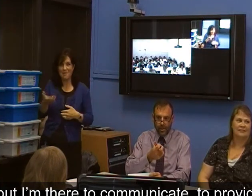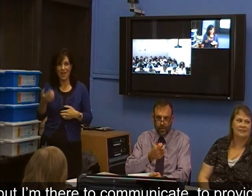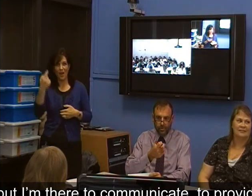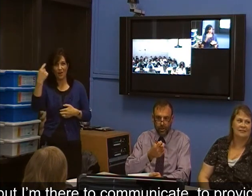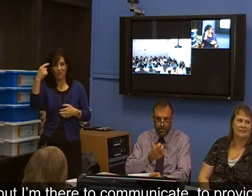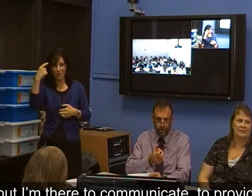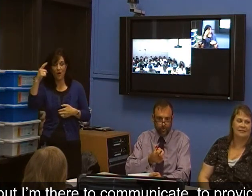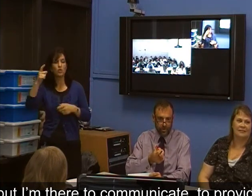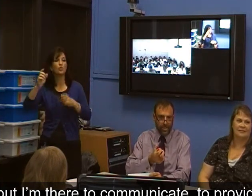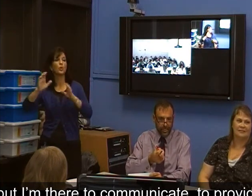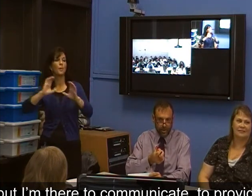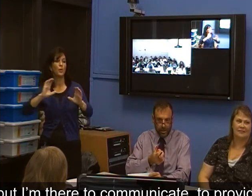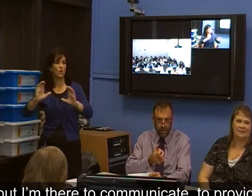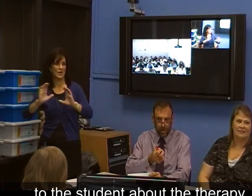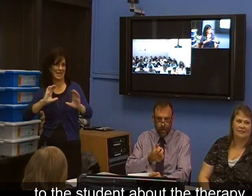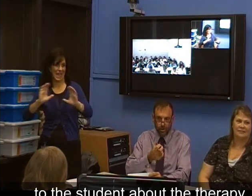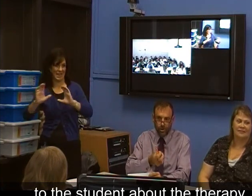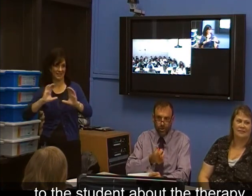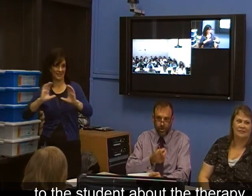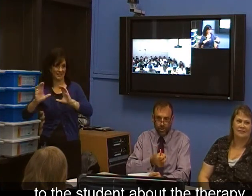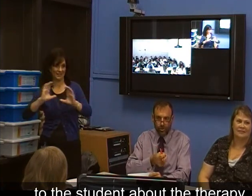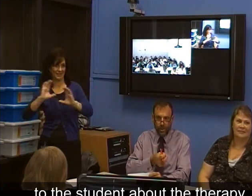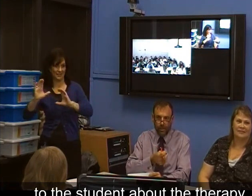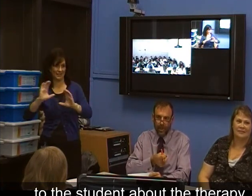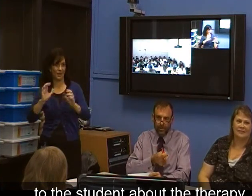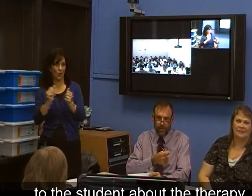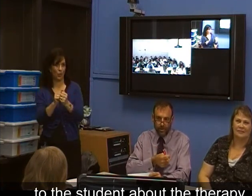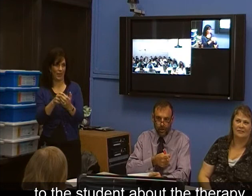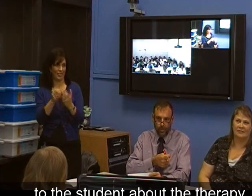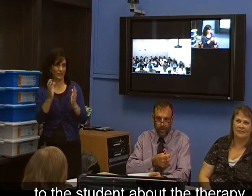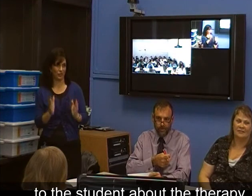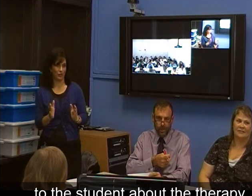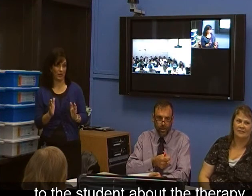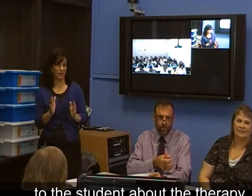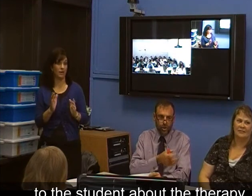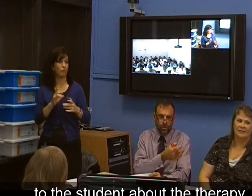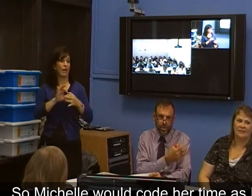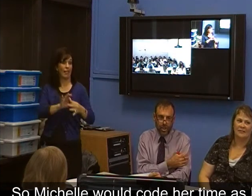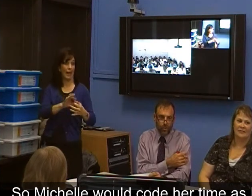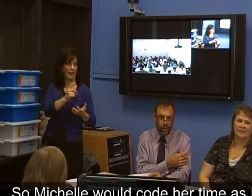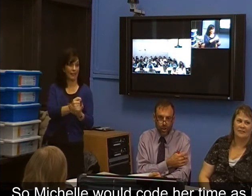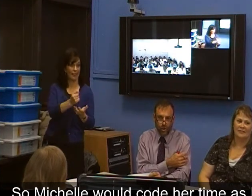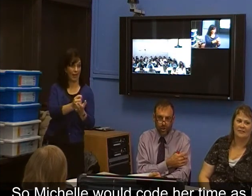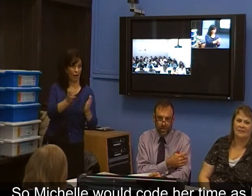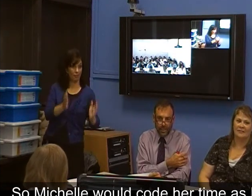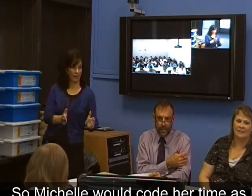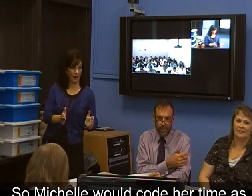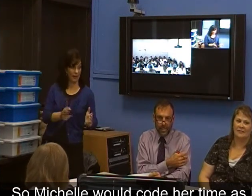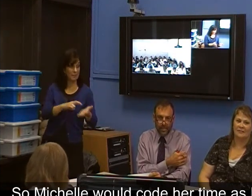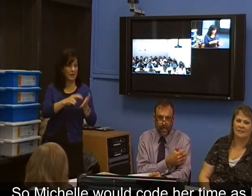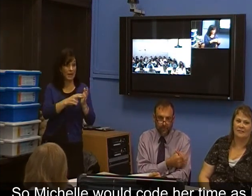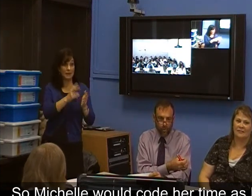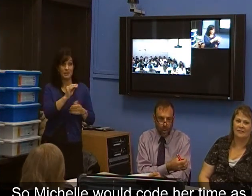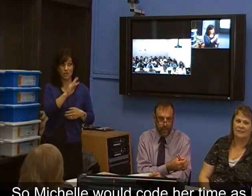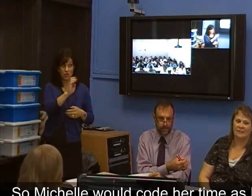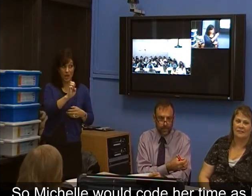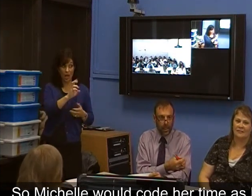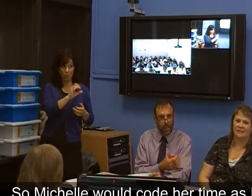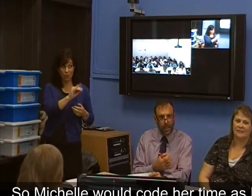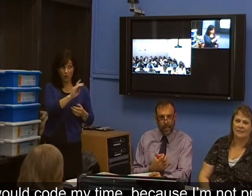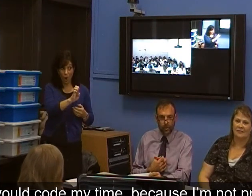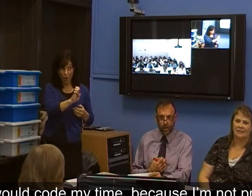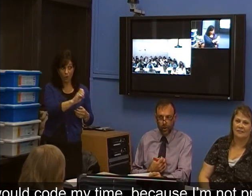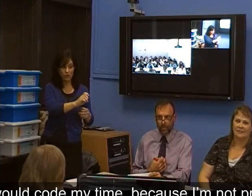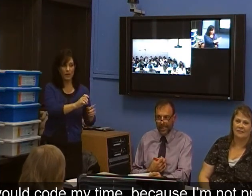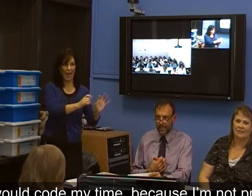the interpretation to the student about the therapy. So Michelle would code her time as F1.